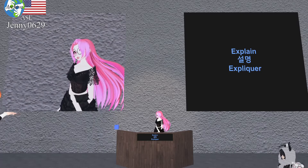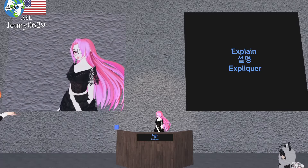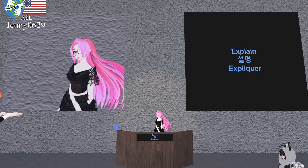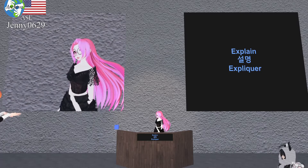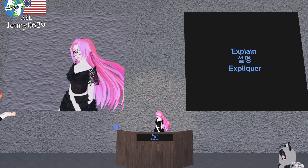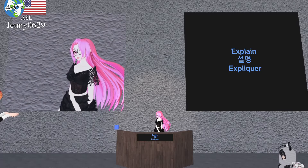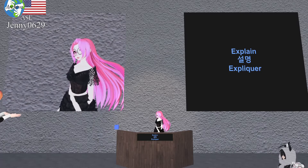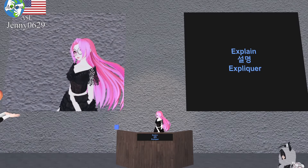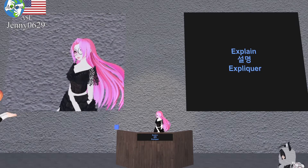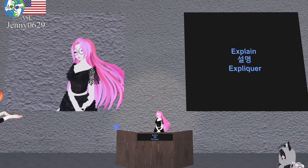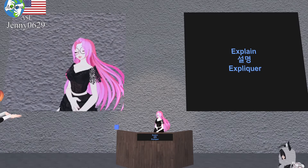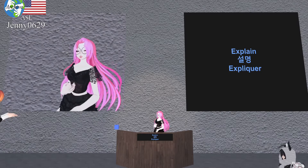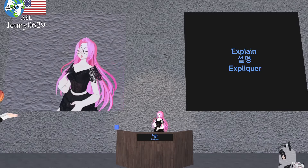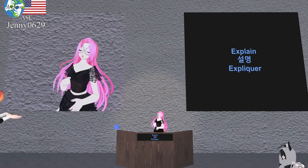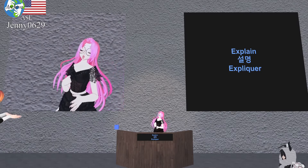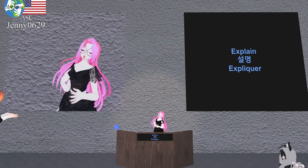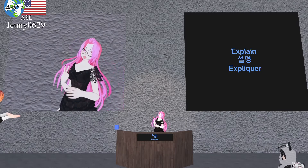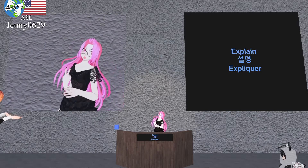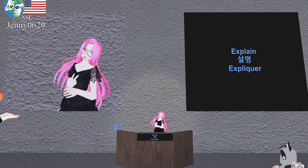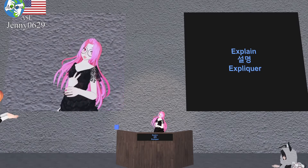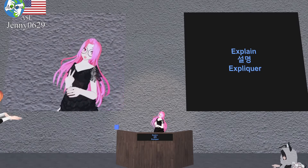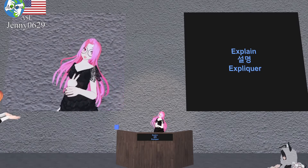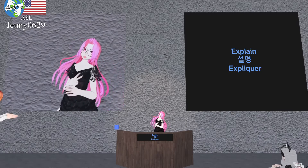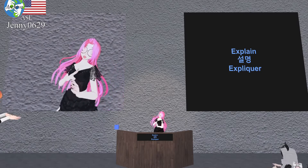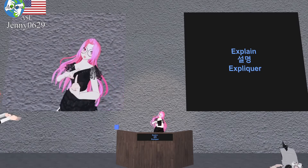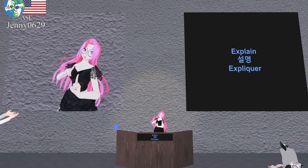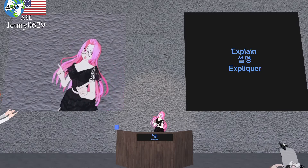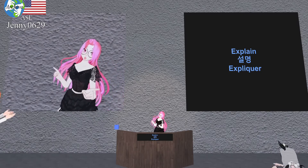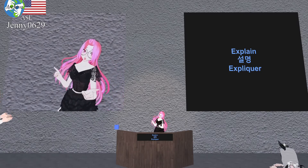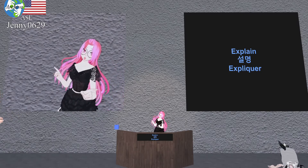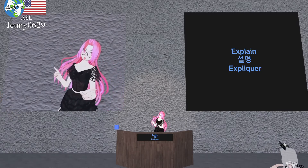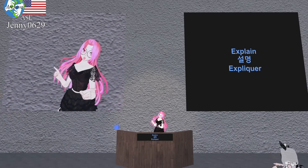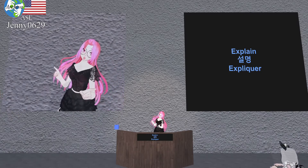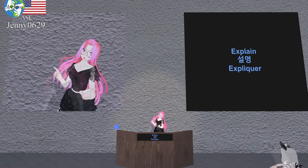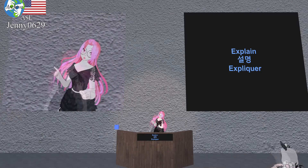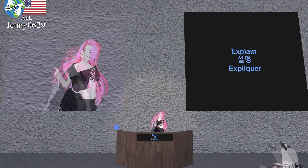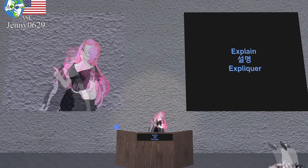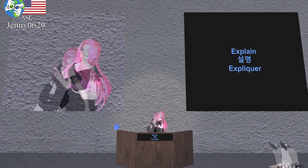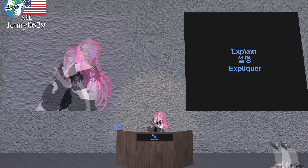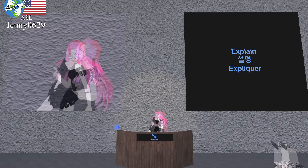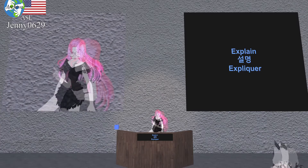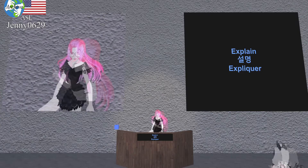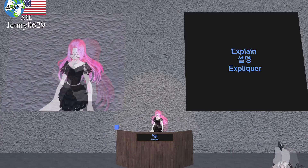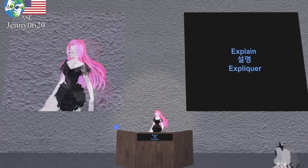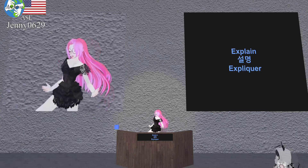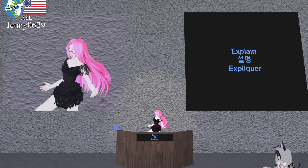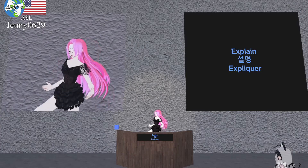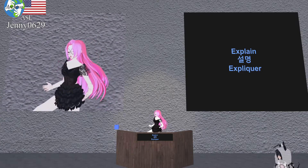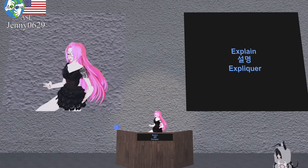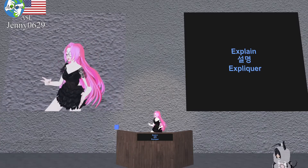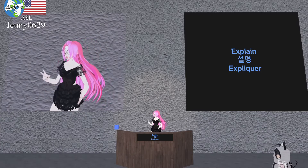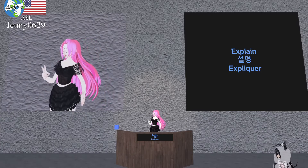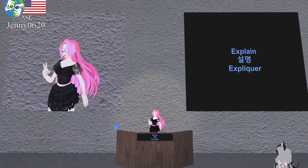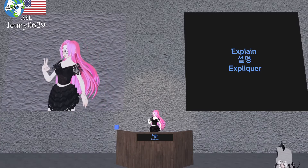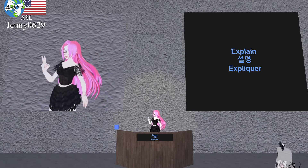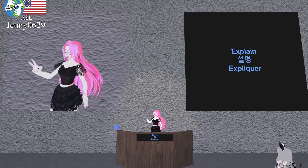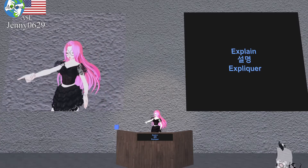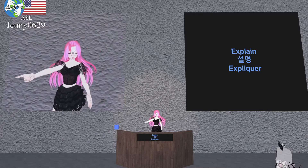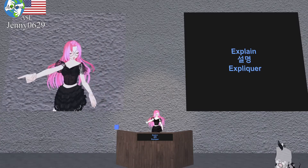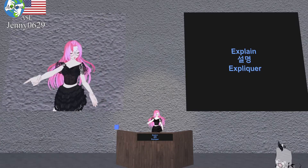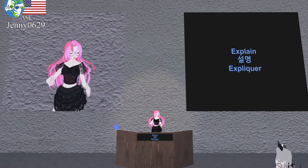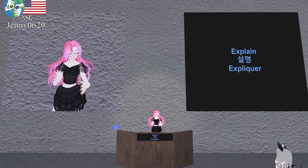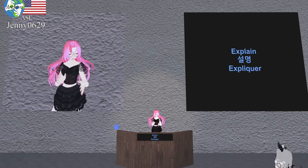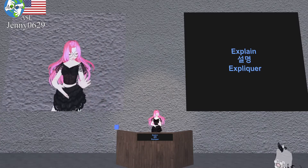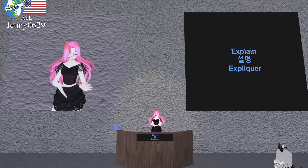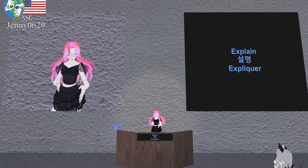I've also seen explain. I use that differently. Okie dokie. Yeah, so that